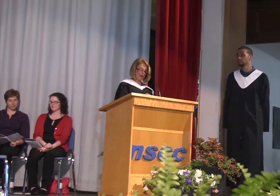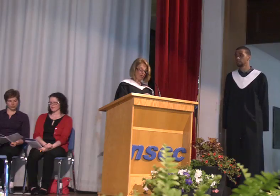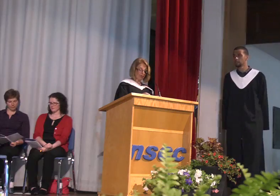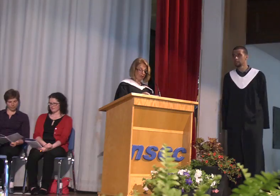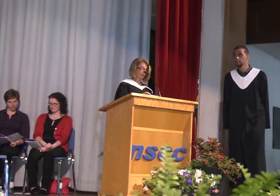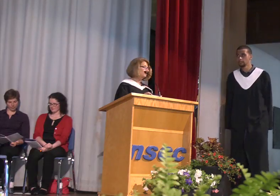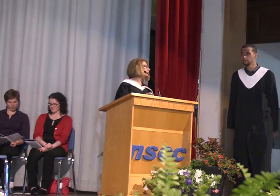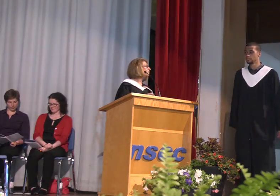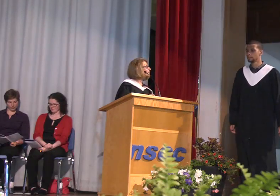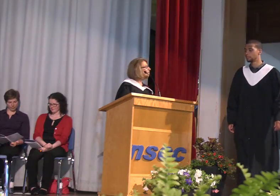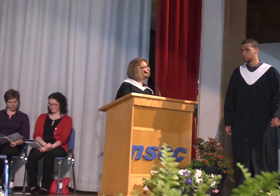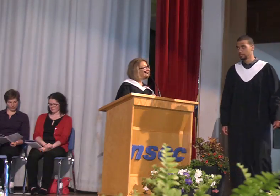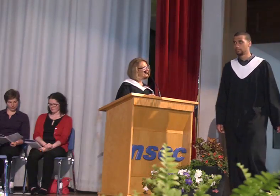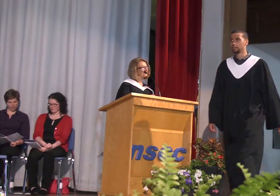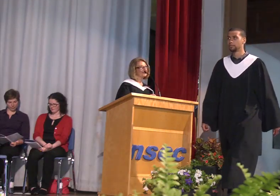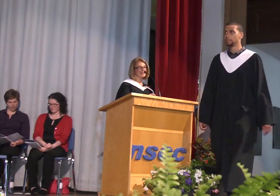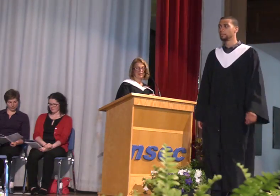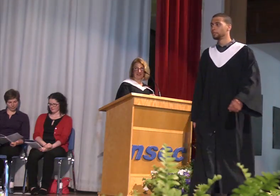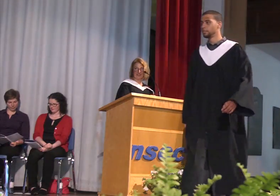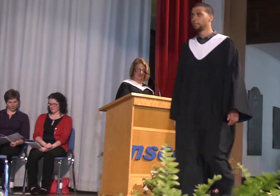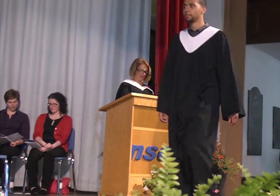Jason Harrison.